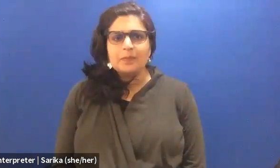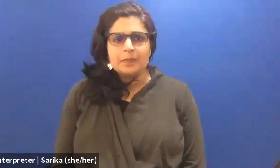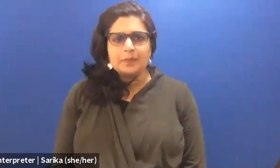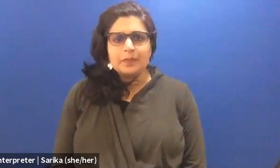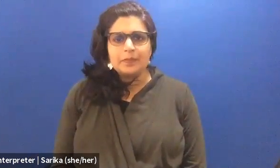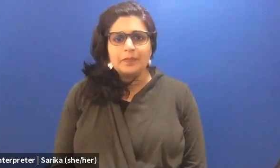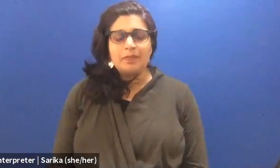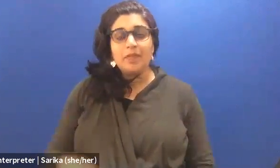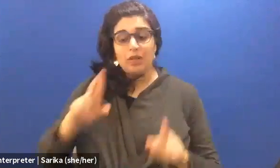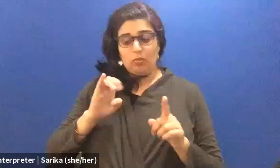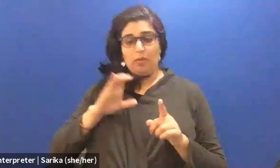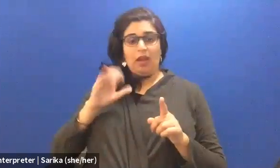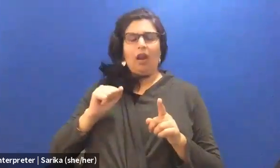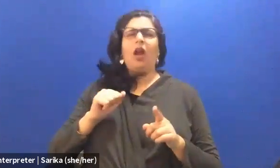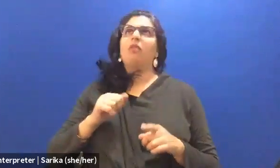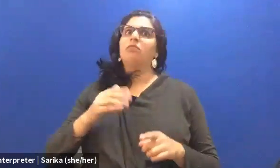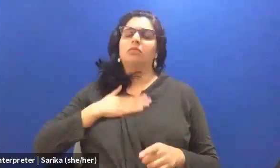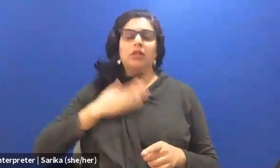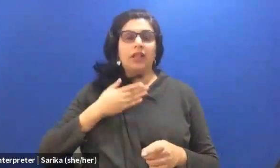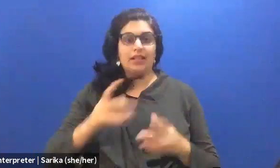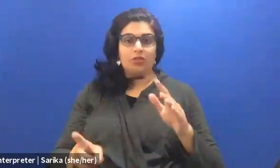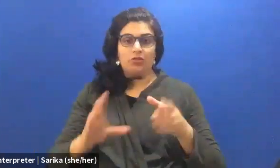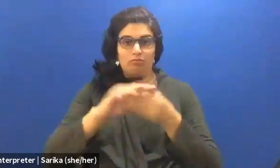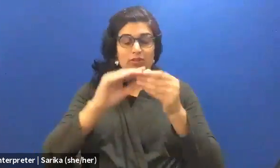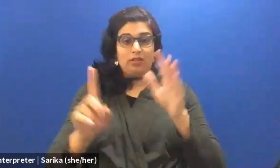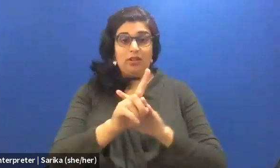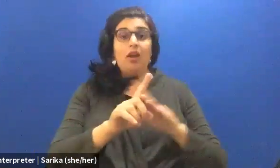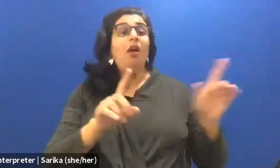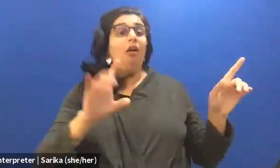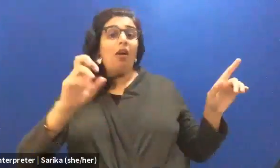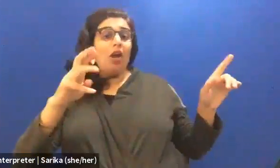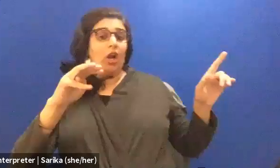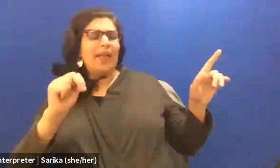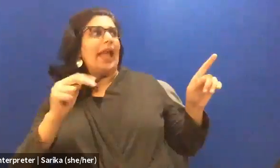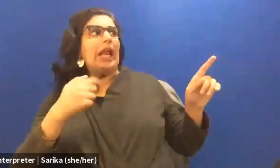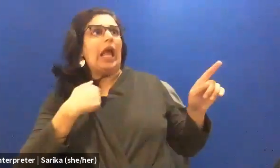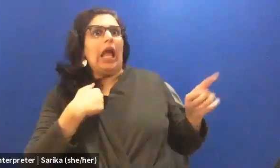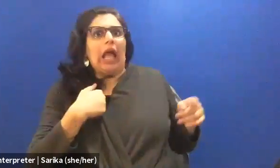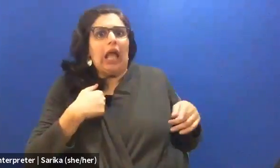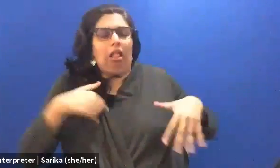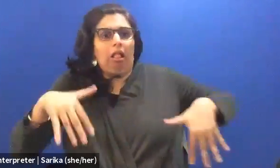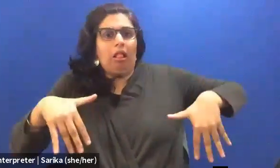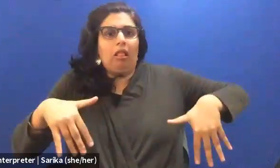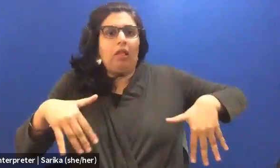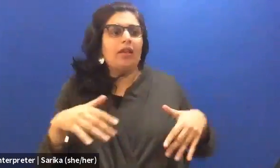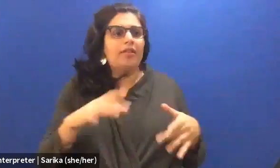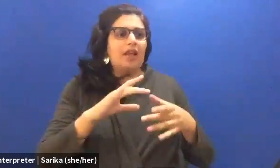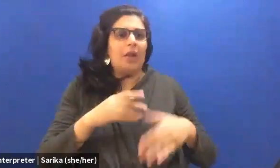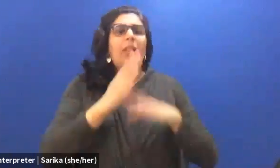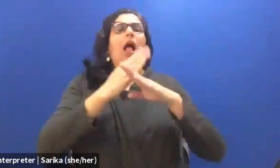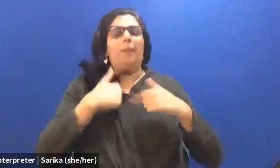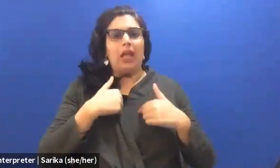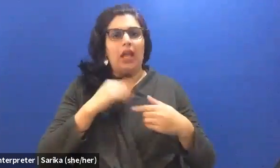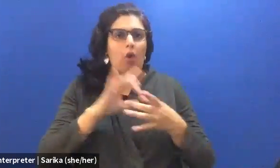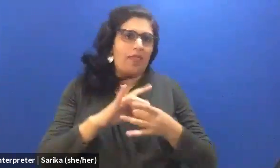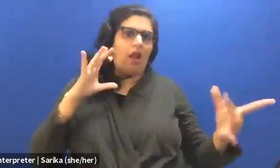I'm really glad that was brought up. Oh, Carmen, go ahead. And I can't even do anything about it because they unfriend me and block me because I